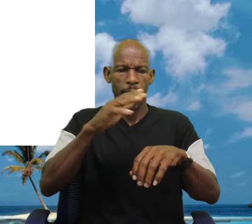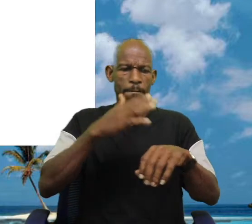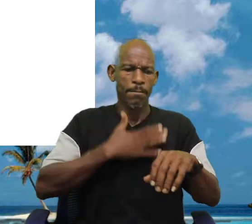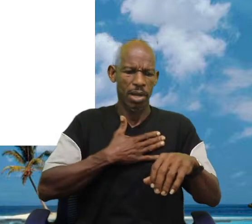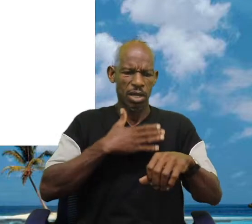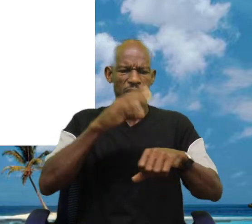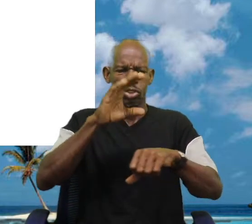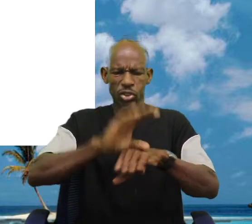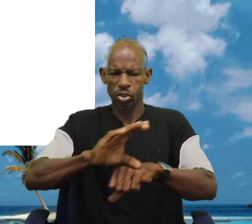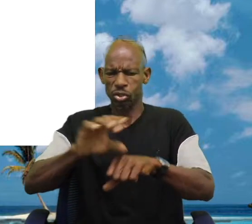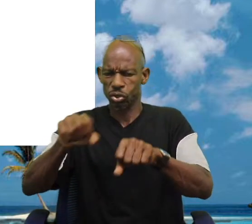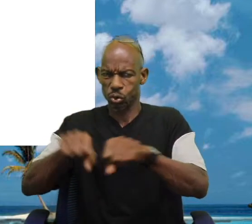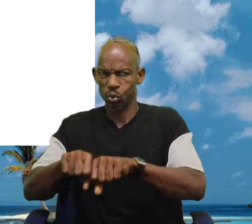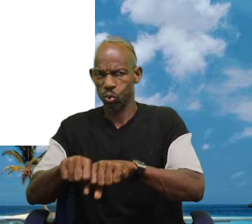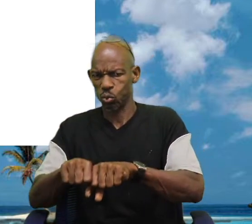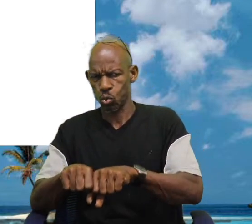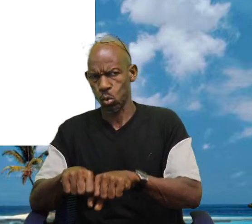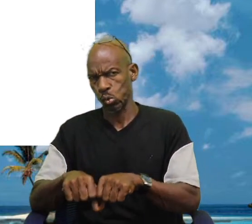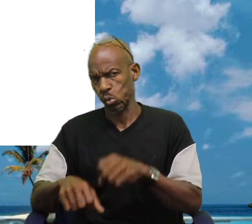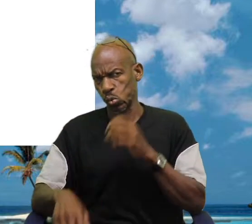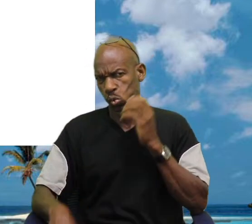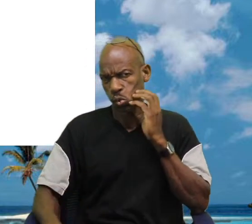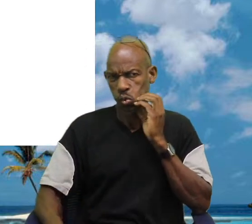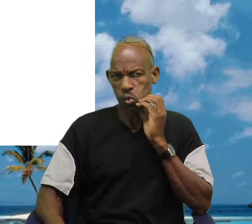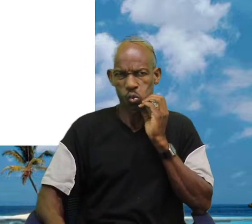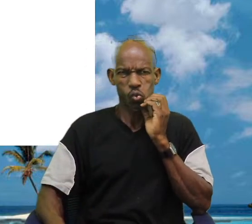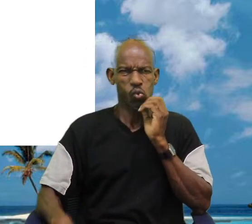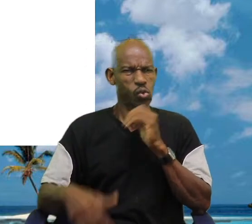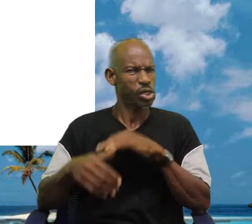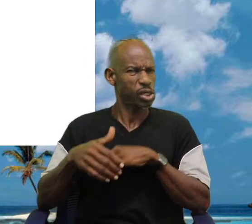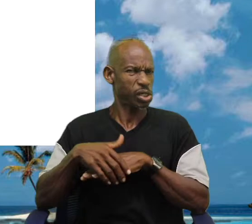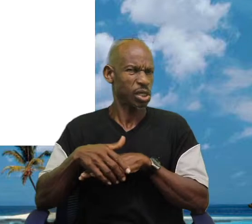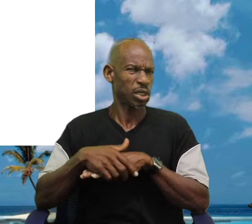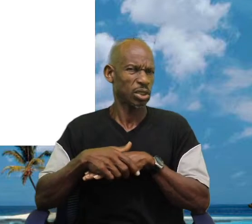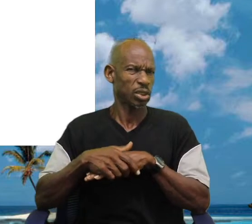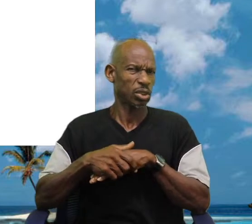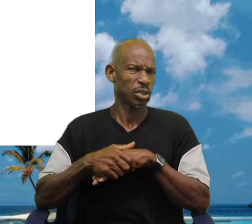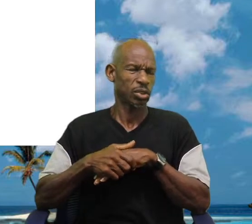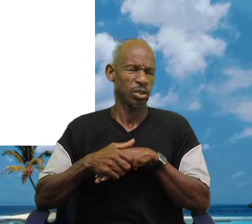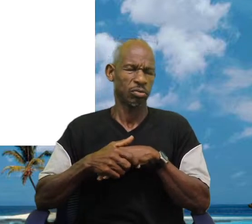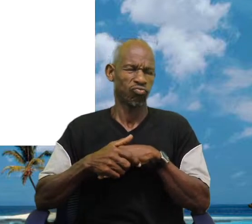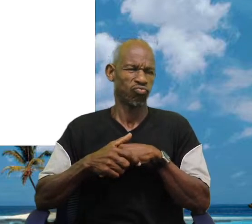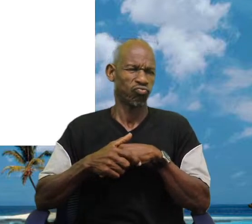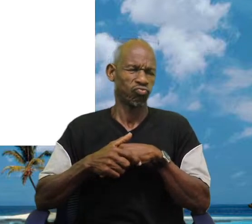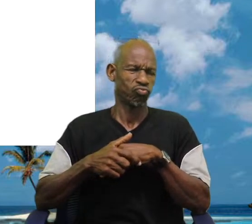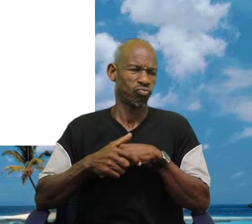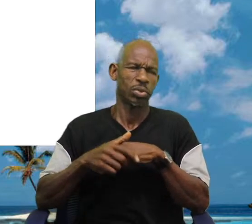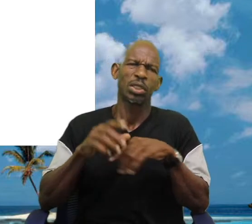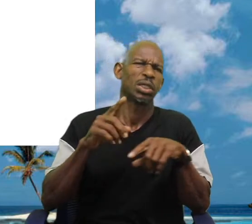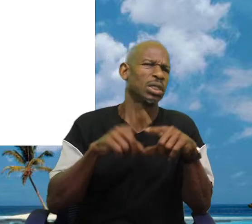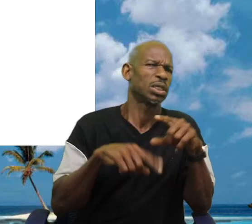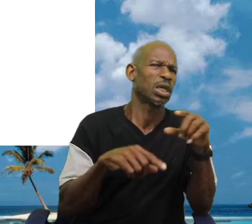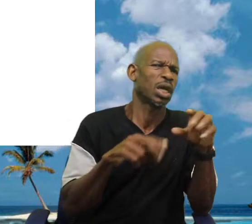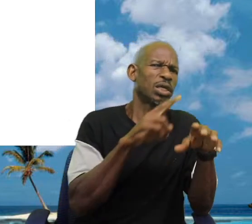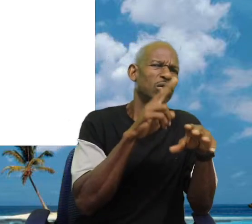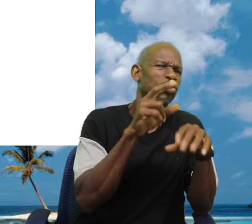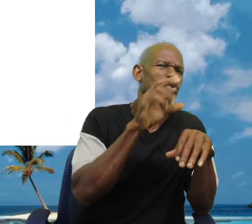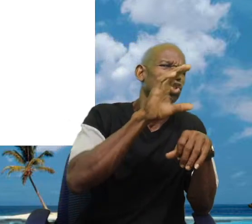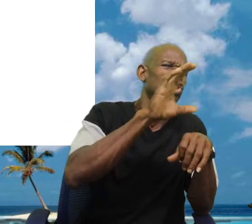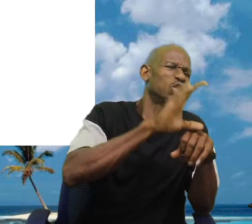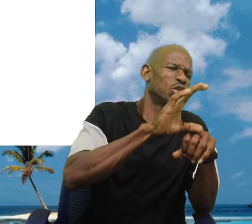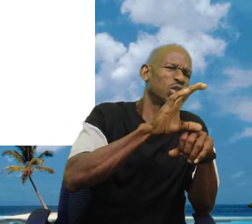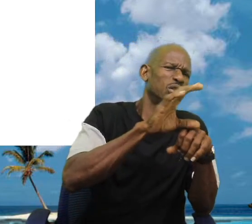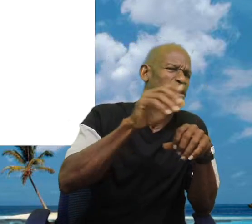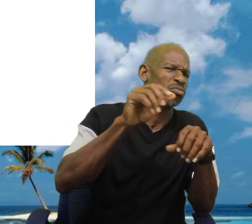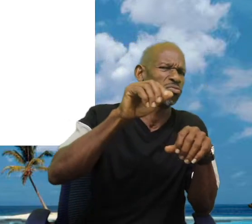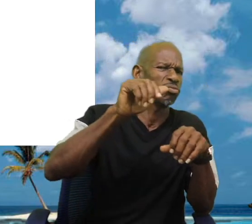it. So people who speak English and we hear how we speak, we